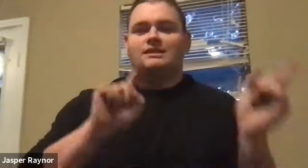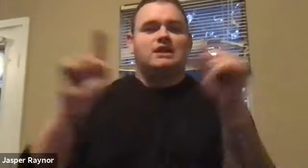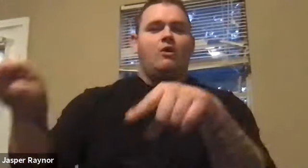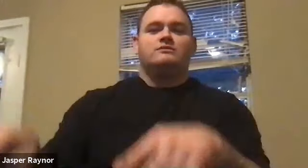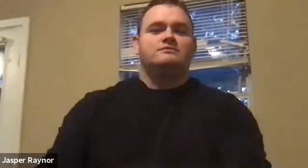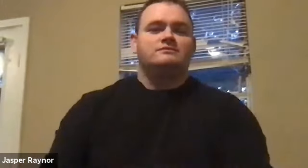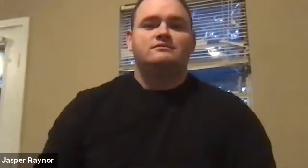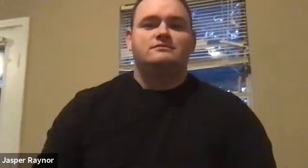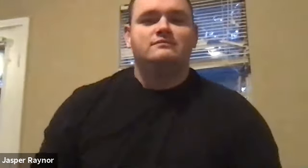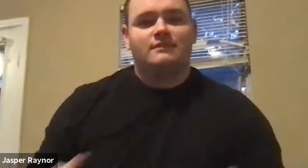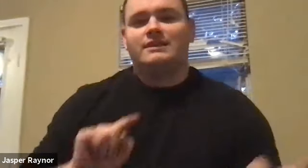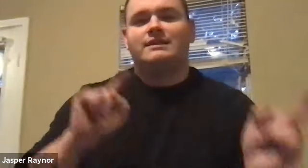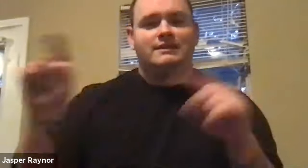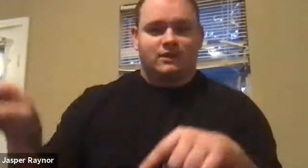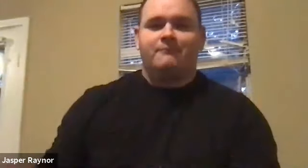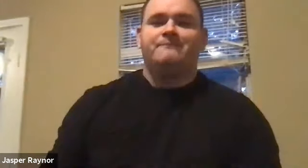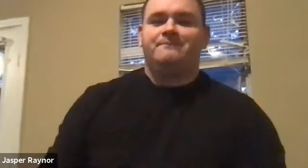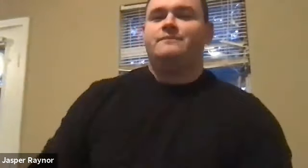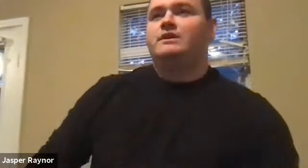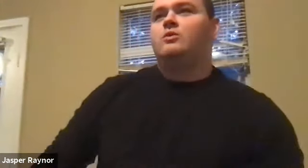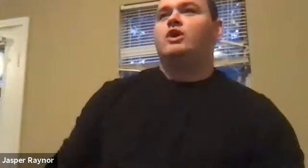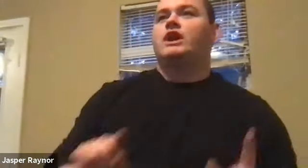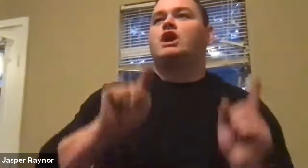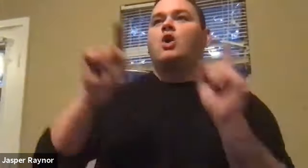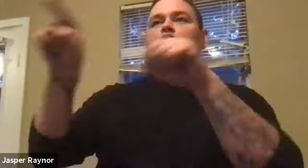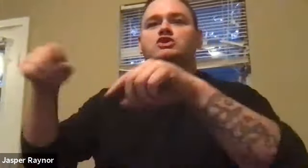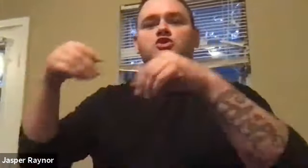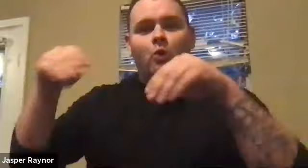go. Let's go. We're gonna go to the store.